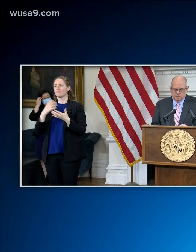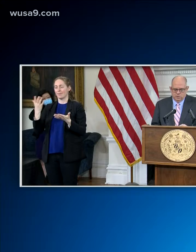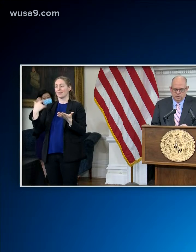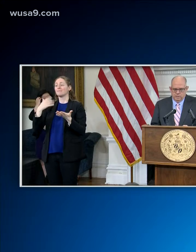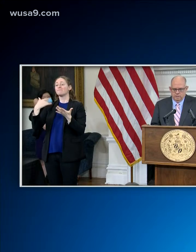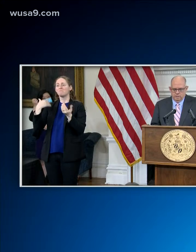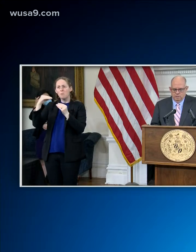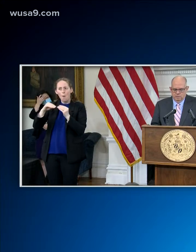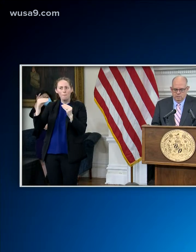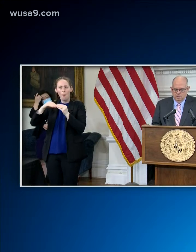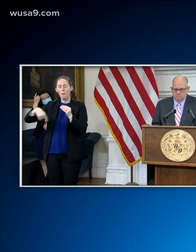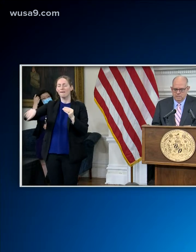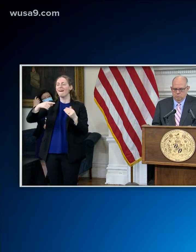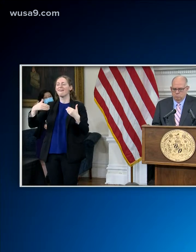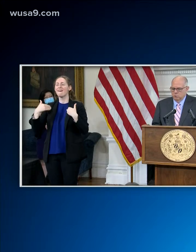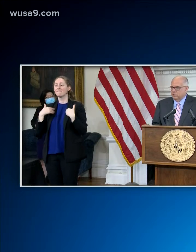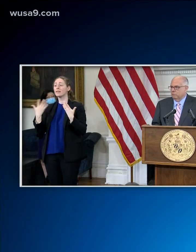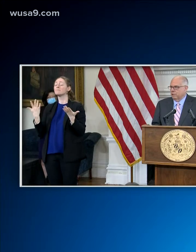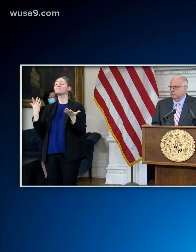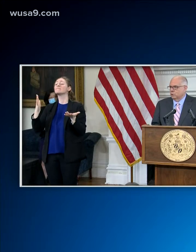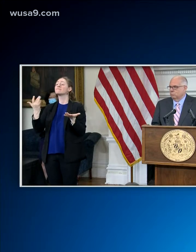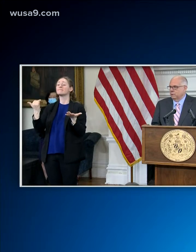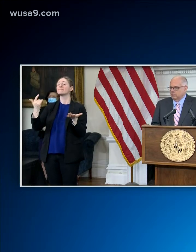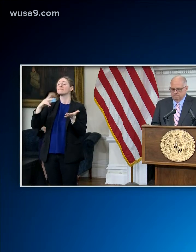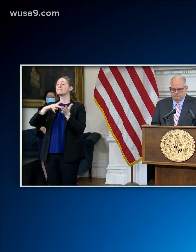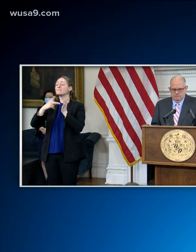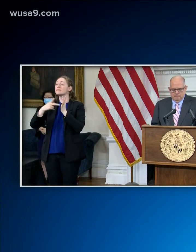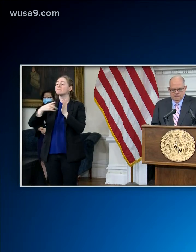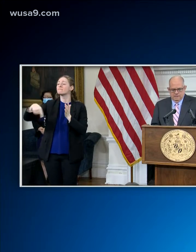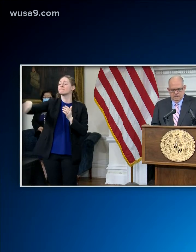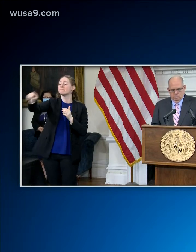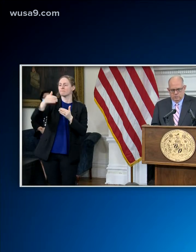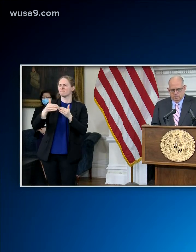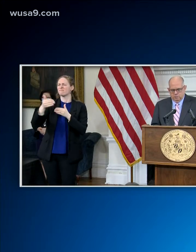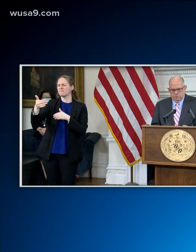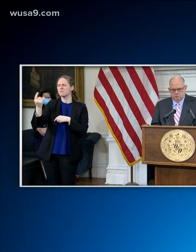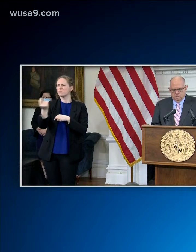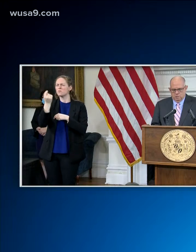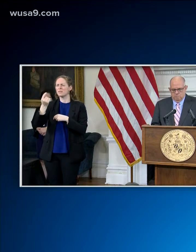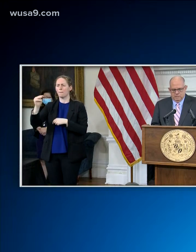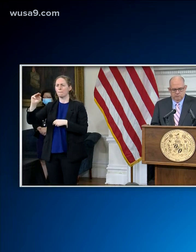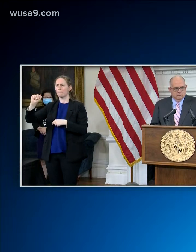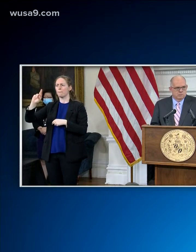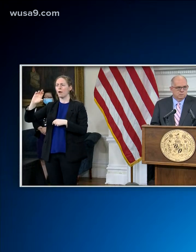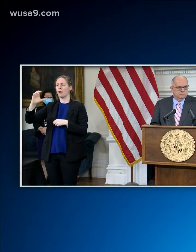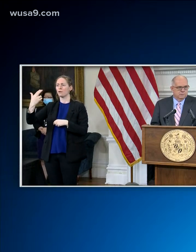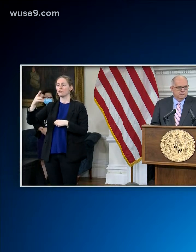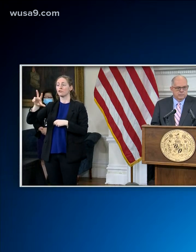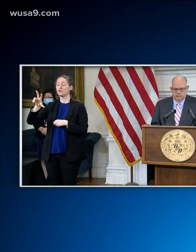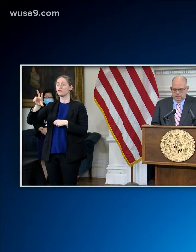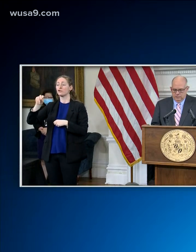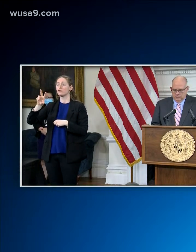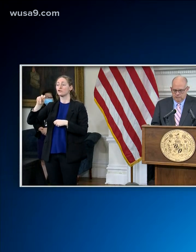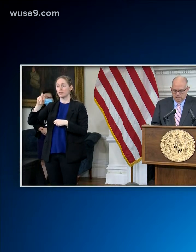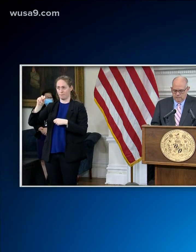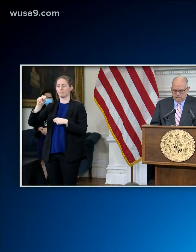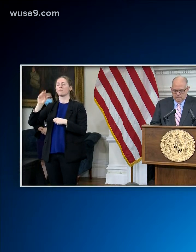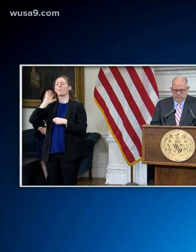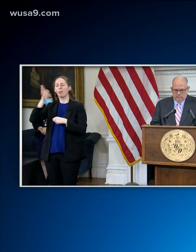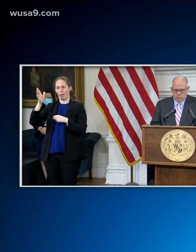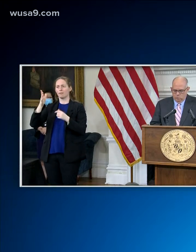Tuesday, March 30th, Maryland will move into Phase 2B, which includes all Marylanders